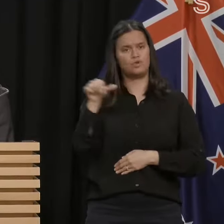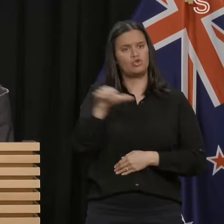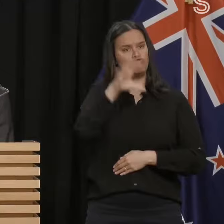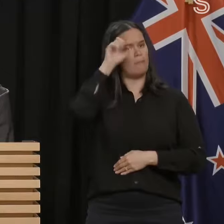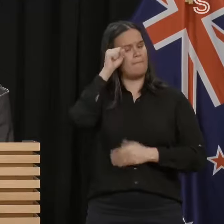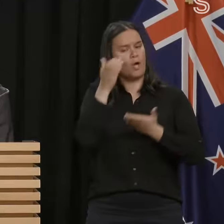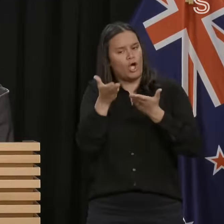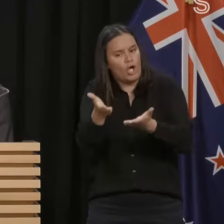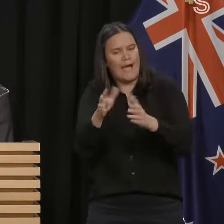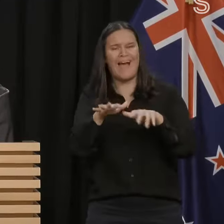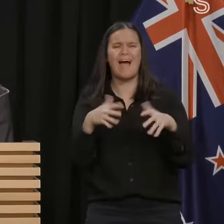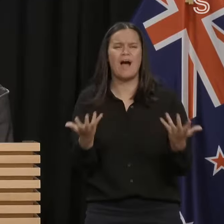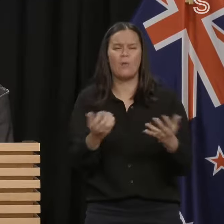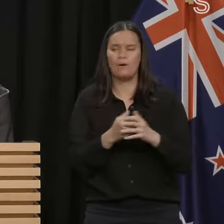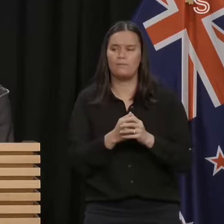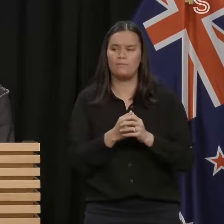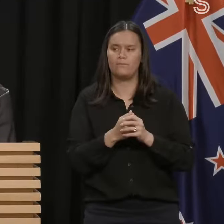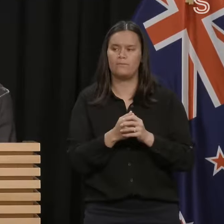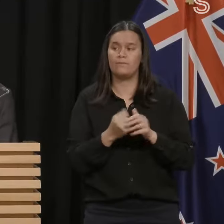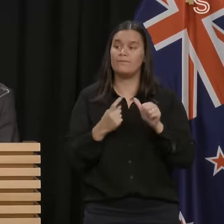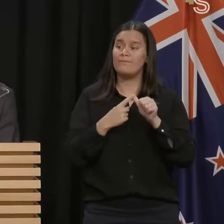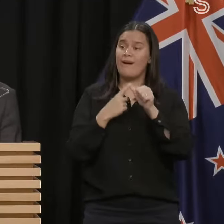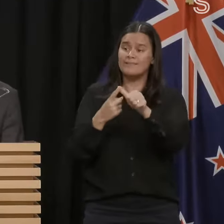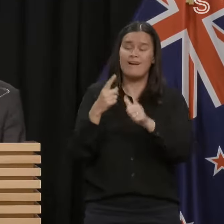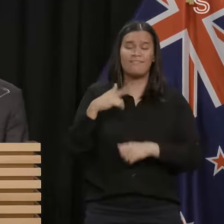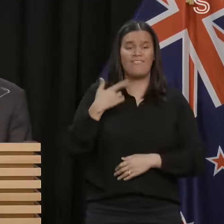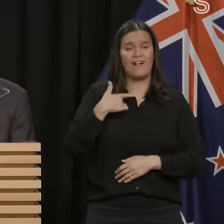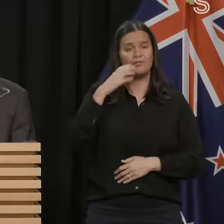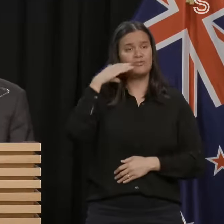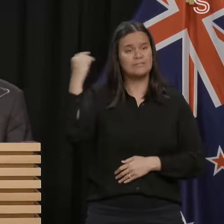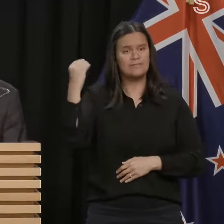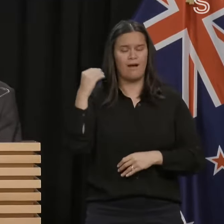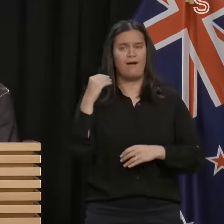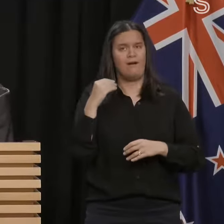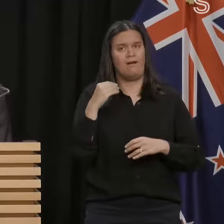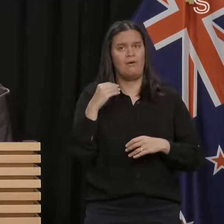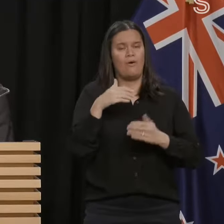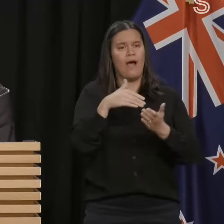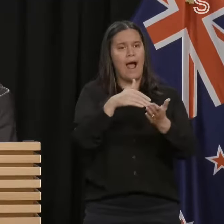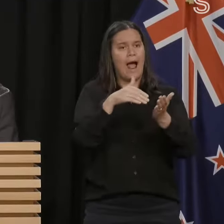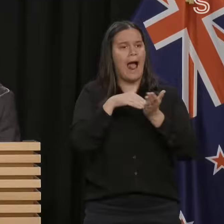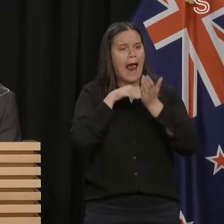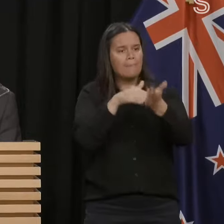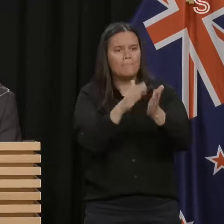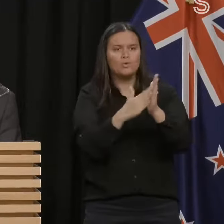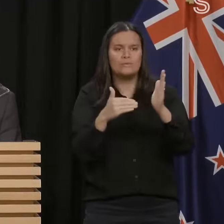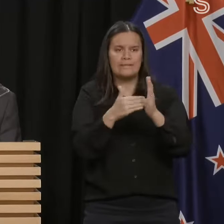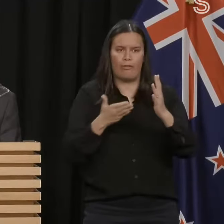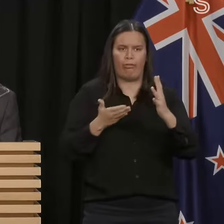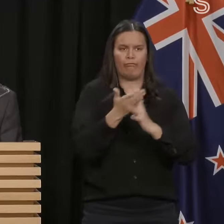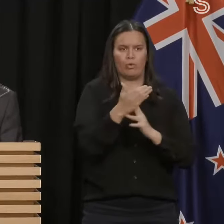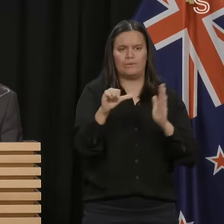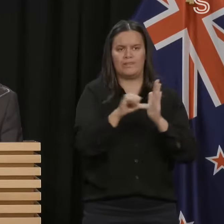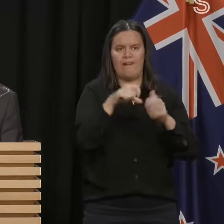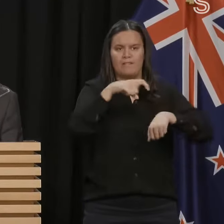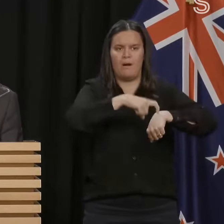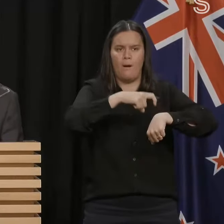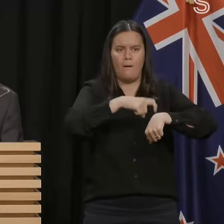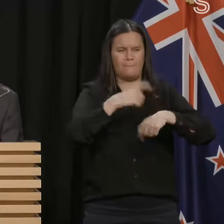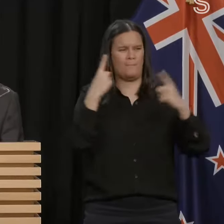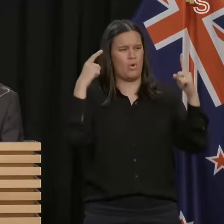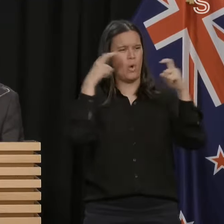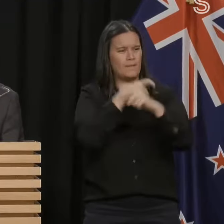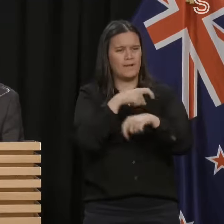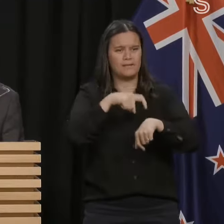well through some amazingly complicated challenges. And I think New Zealand is a